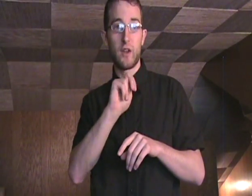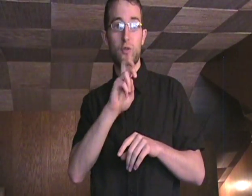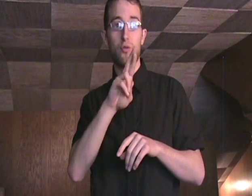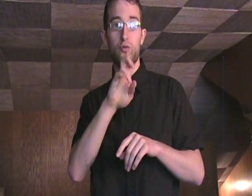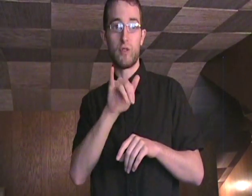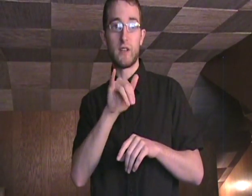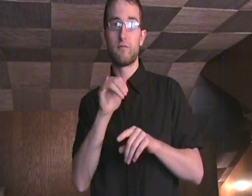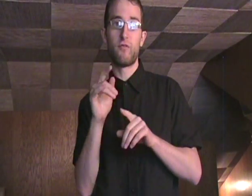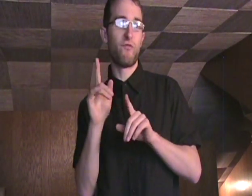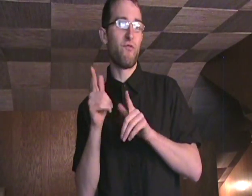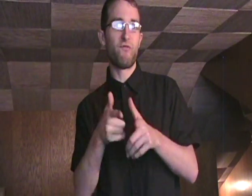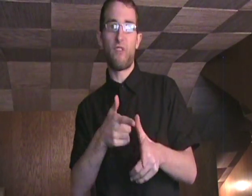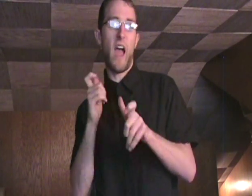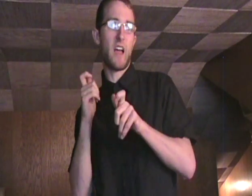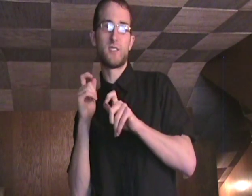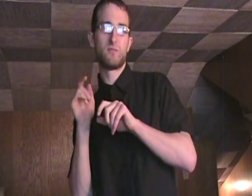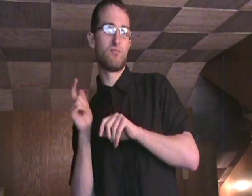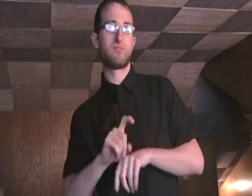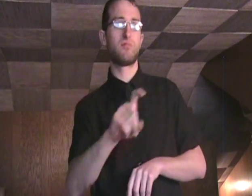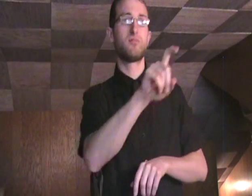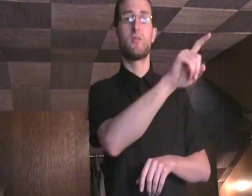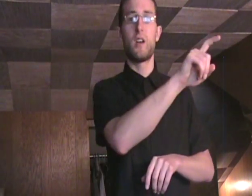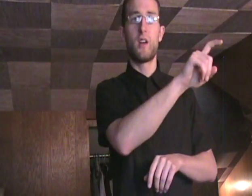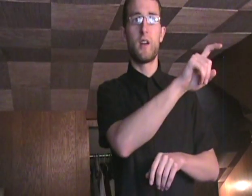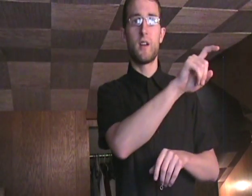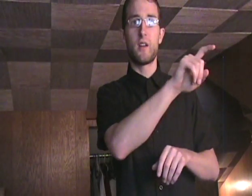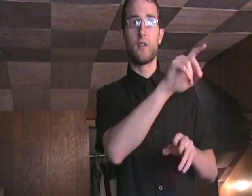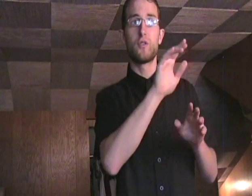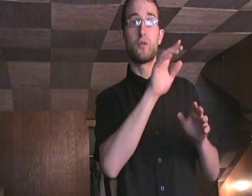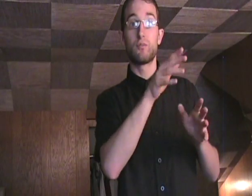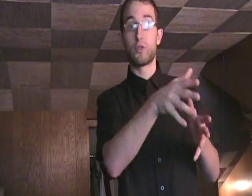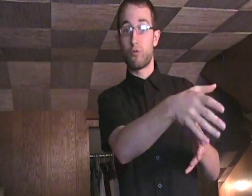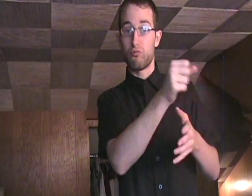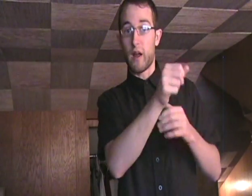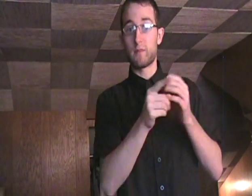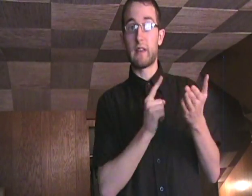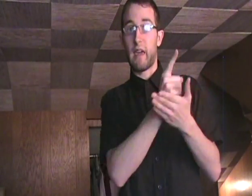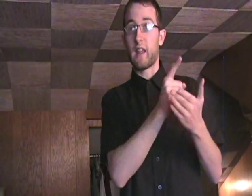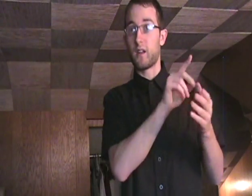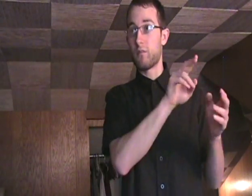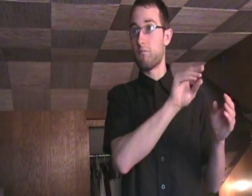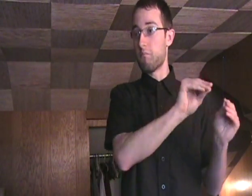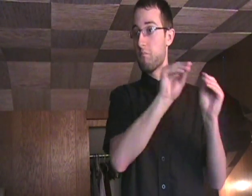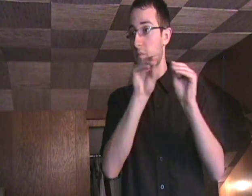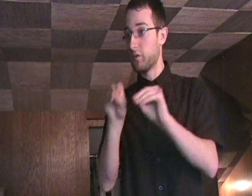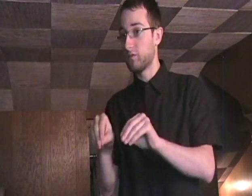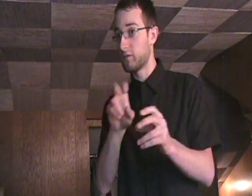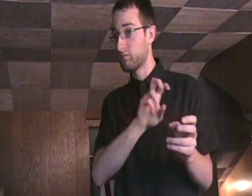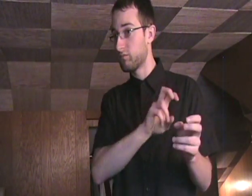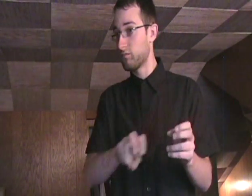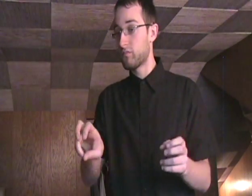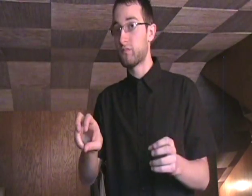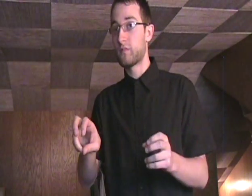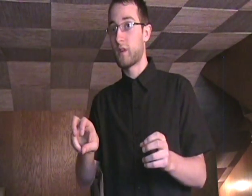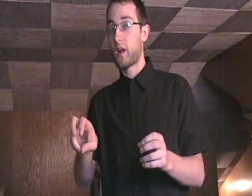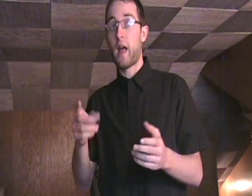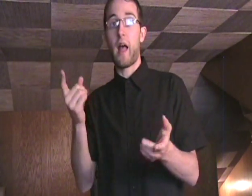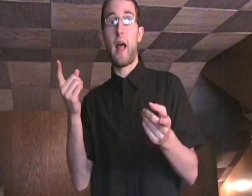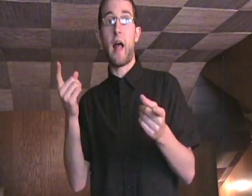Boston. And they set them up around the city so that, here we go, another morning when the British wake up, all of a sudden they're looking at all these